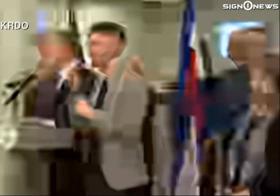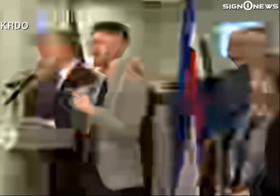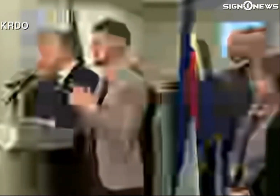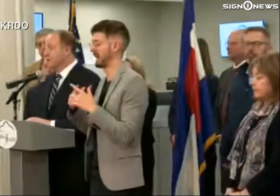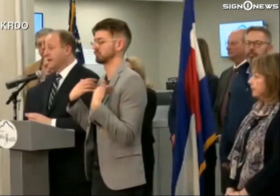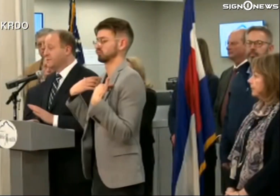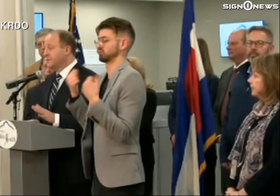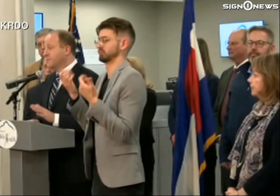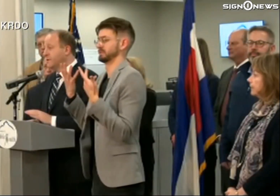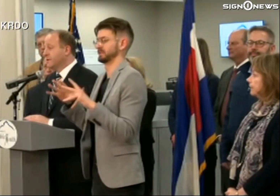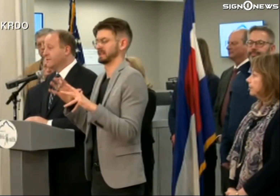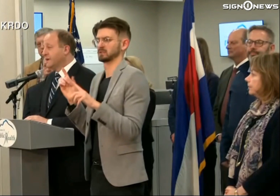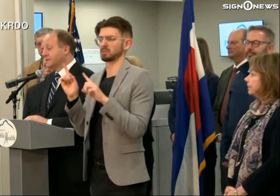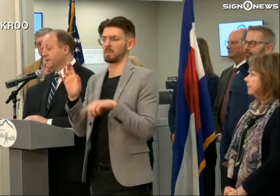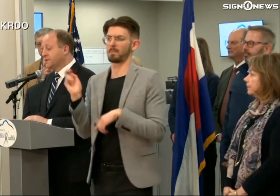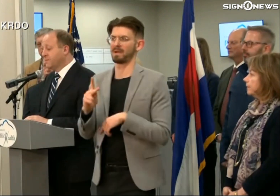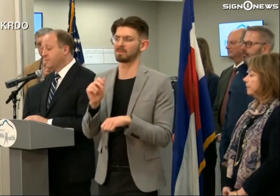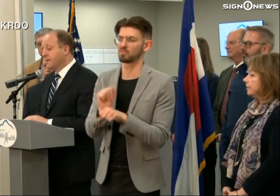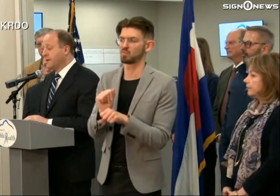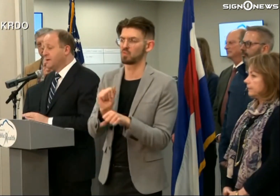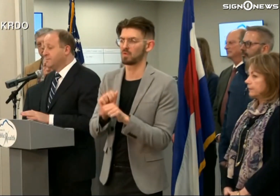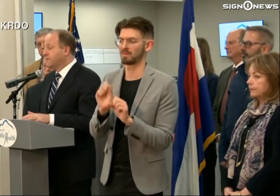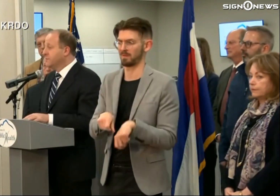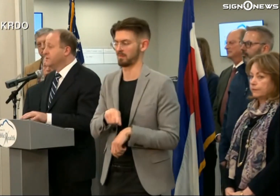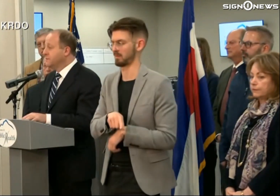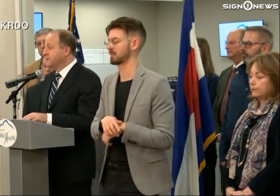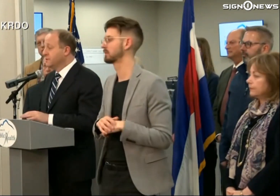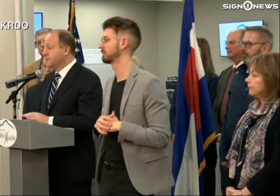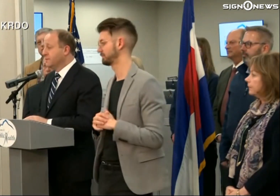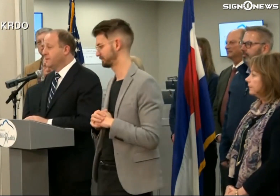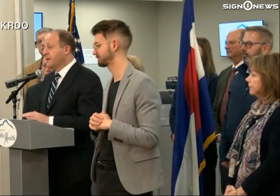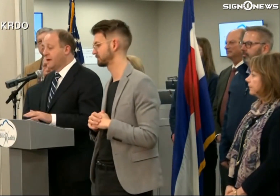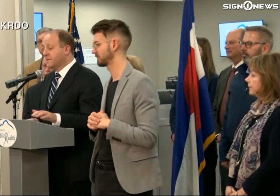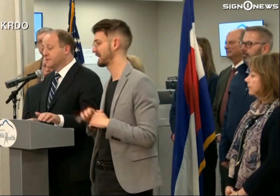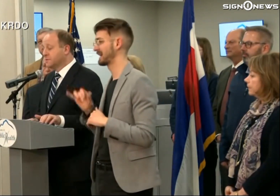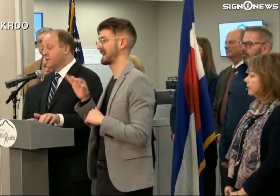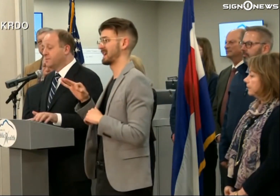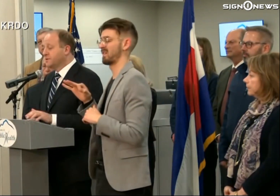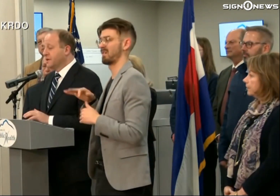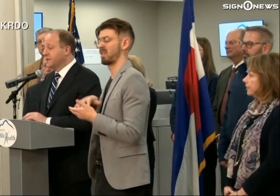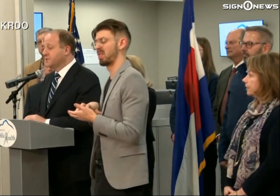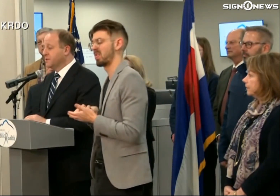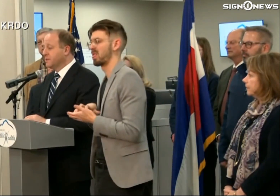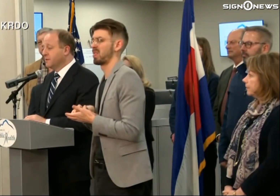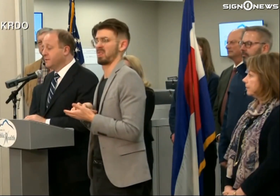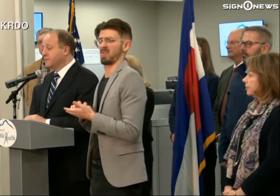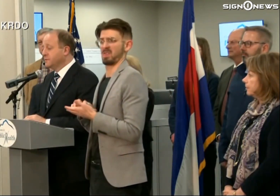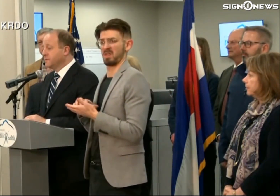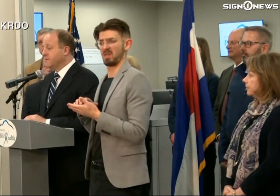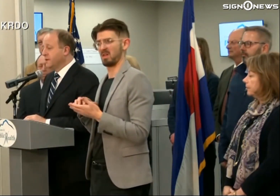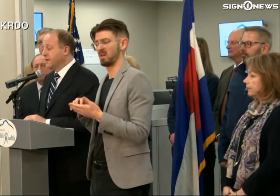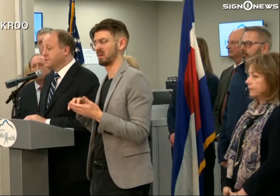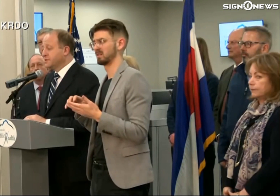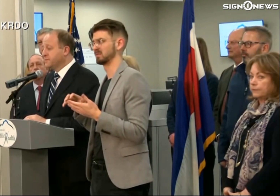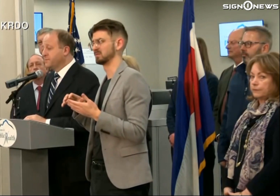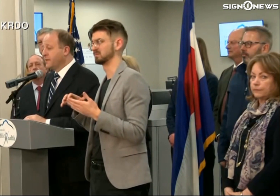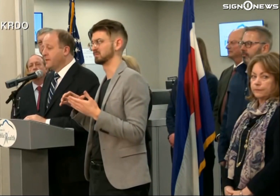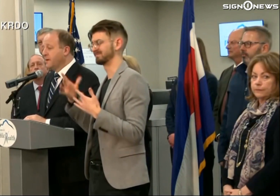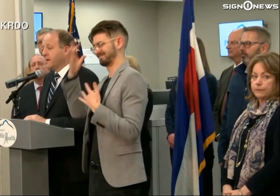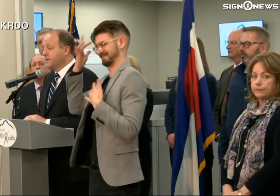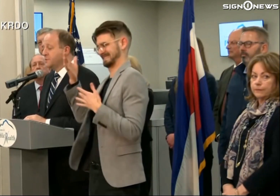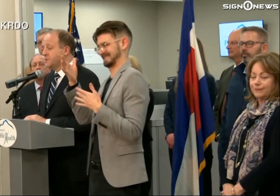to return to work after their period of isolation. But for the most vulnerable, and for a small percentage of those of all